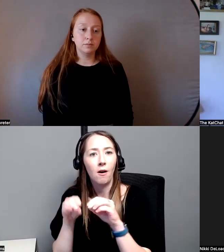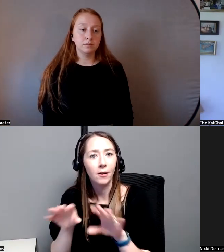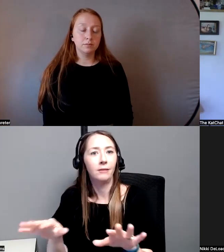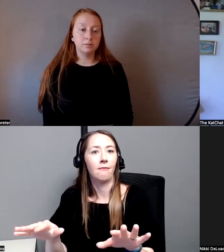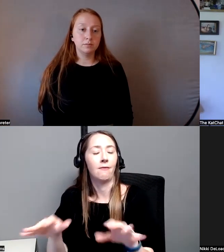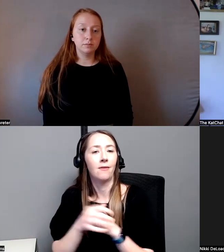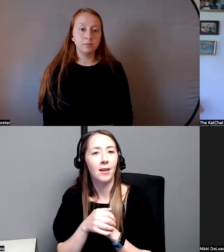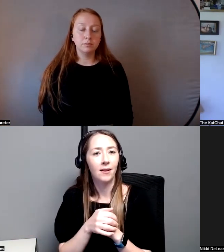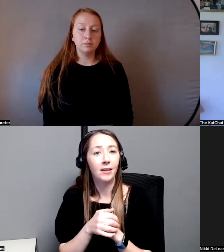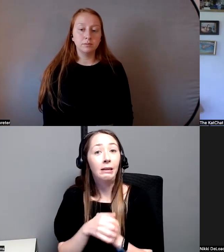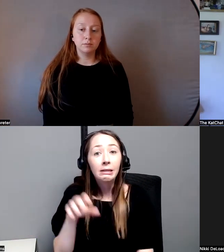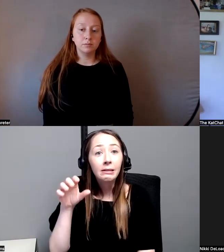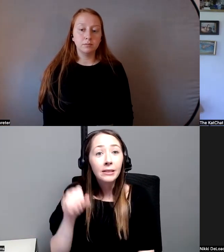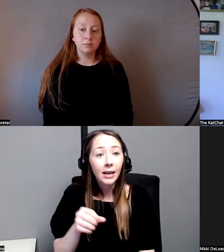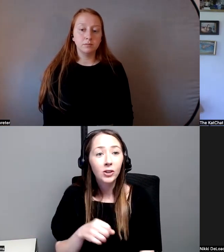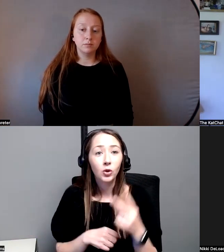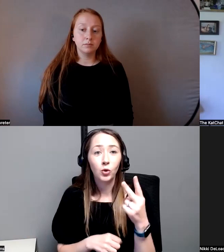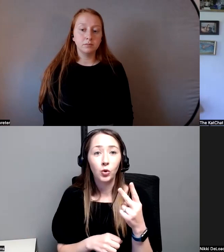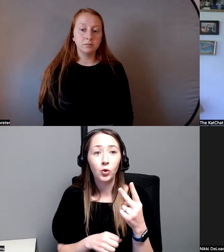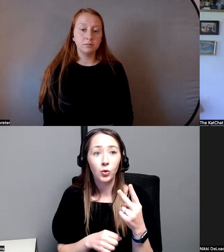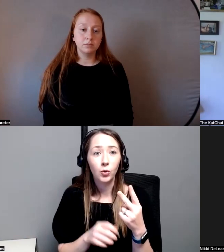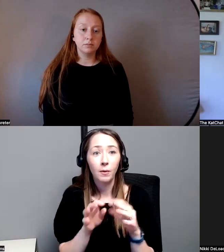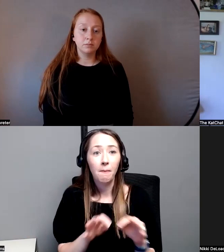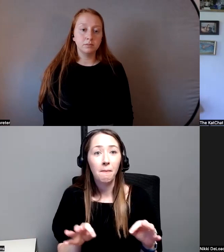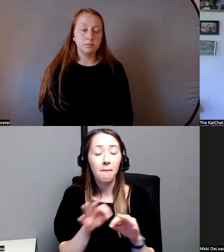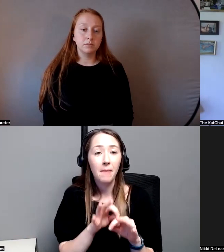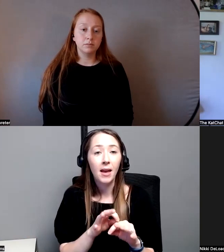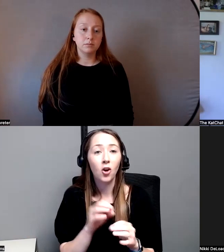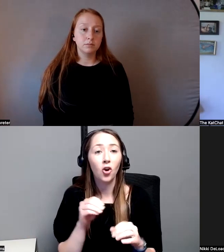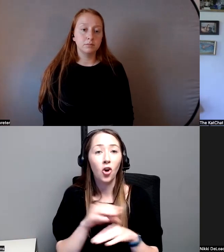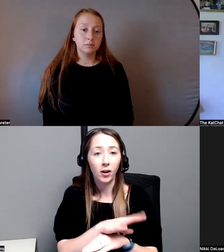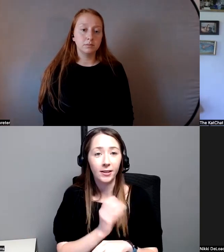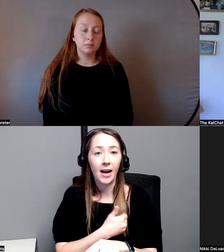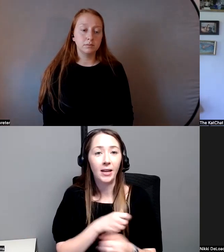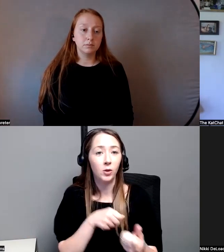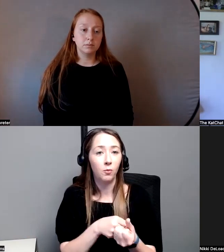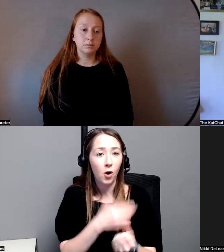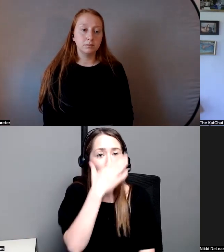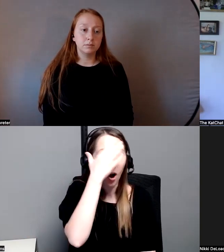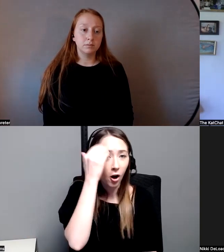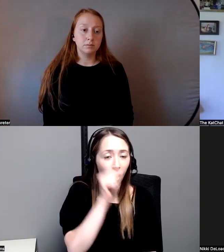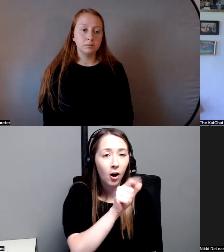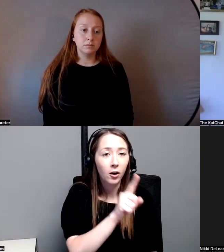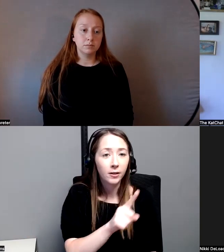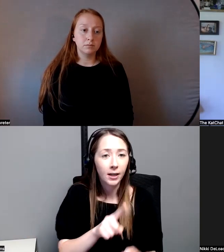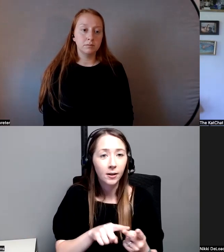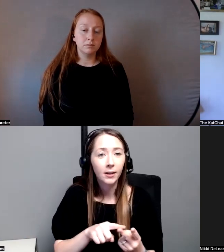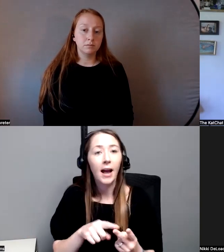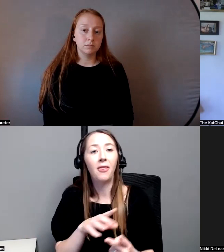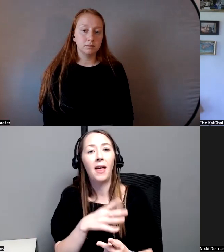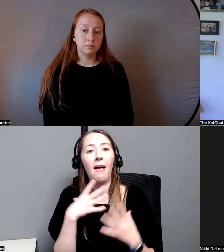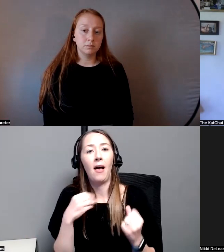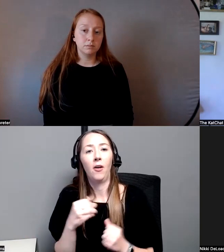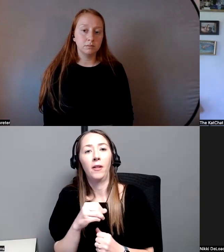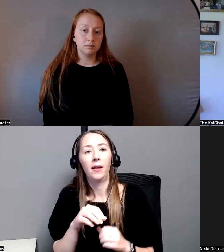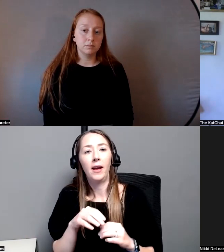like the two main causes are Alzheimer's and dementia and children, the health and wellness of children,